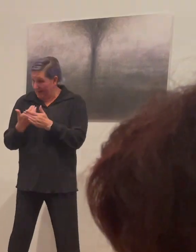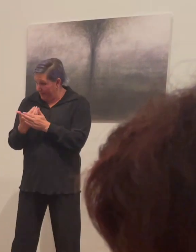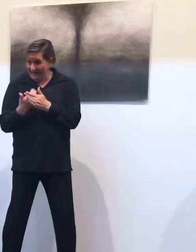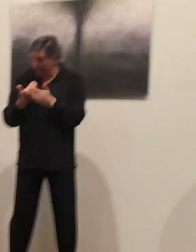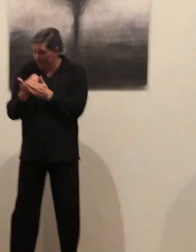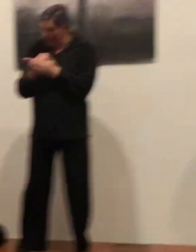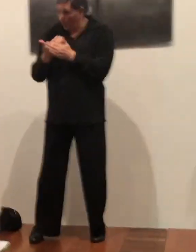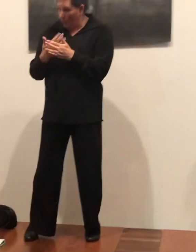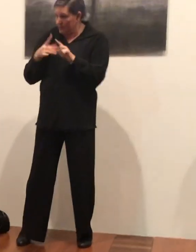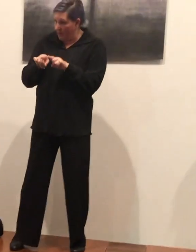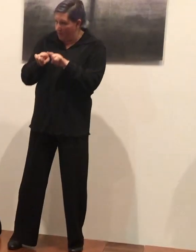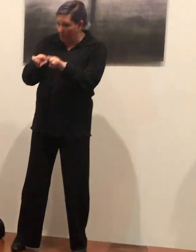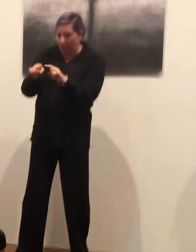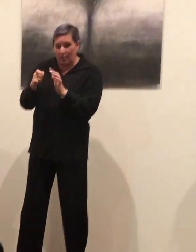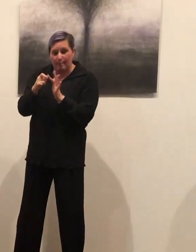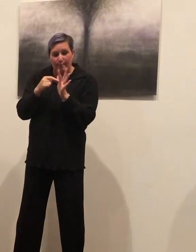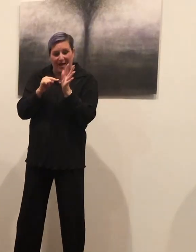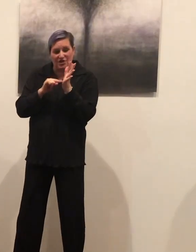pattern?